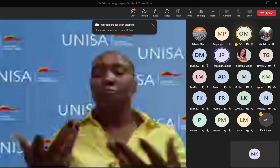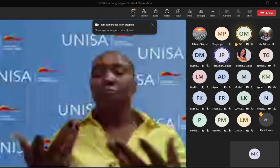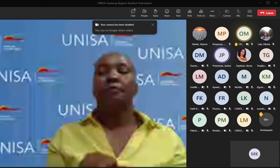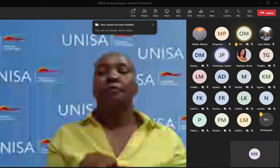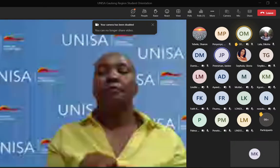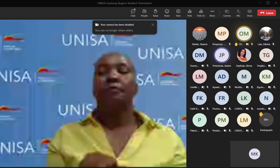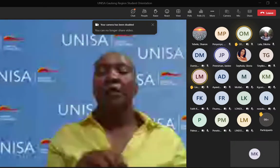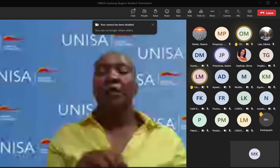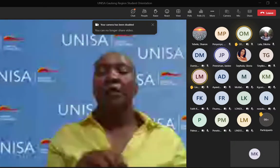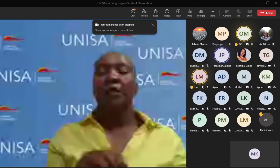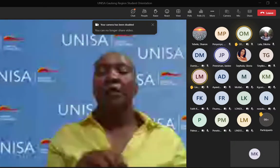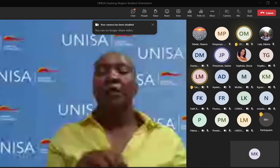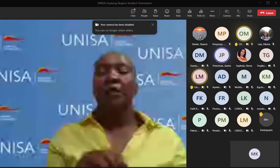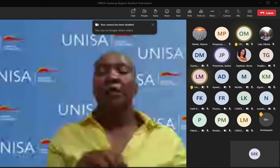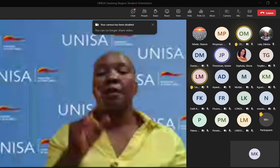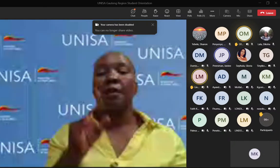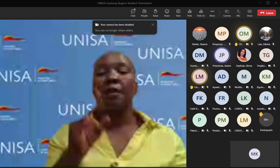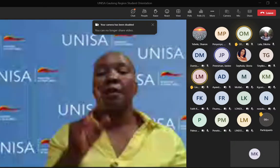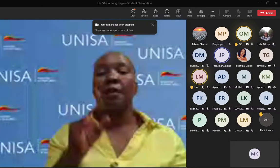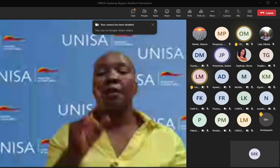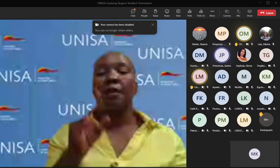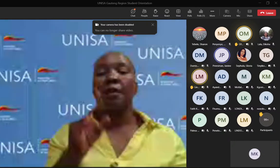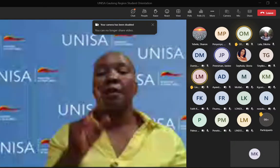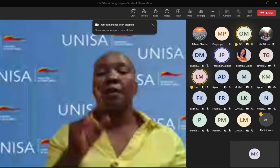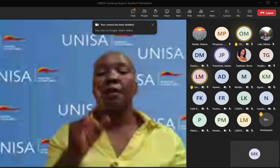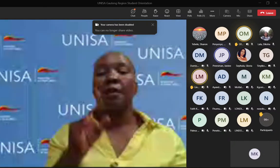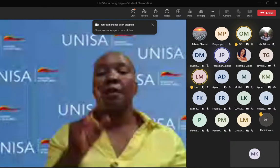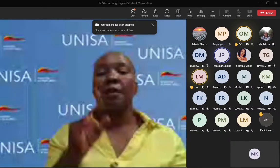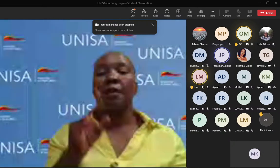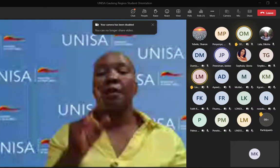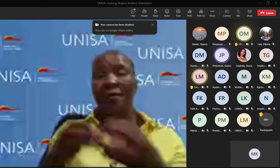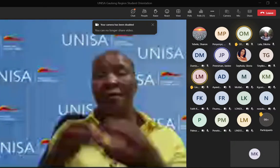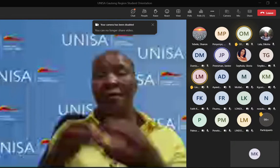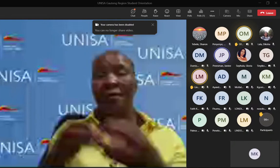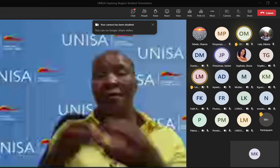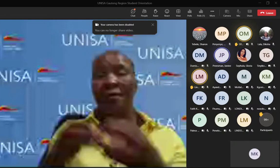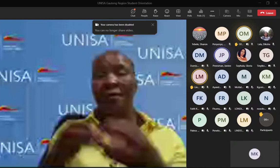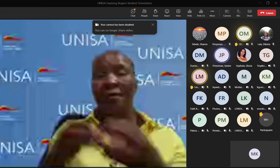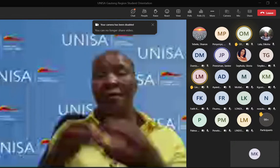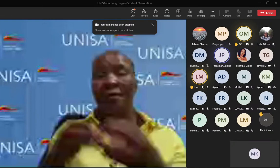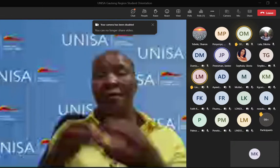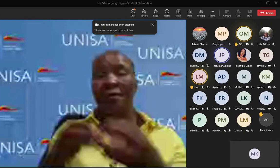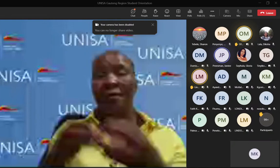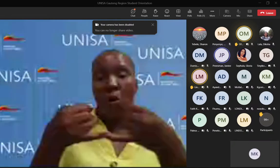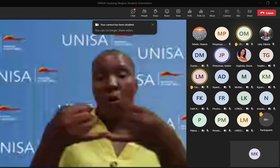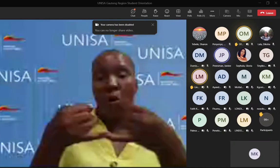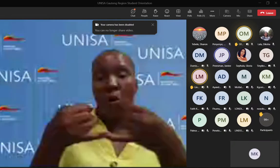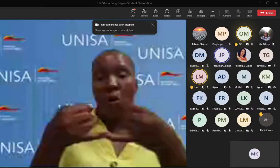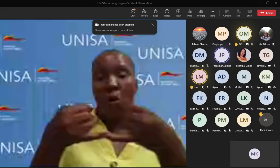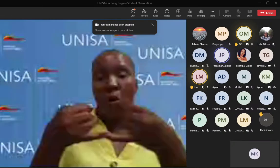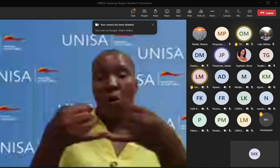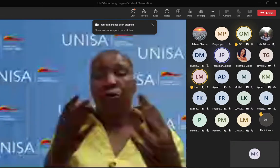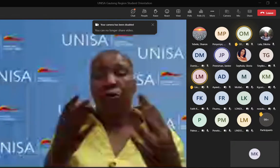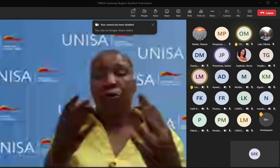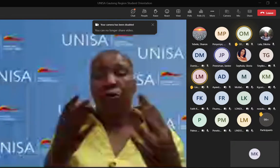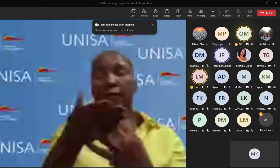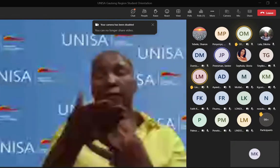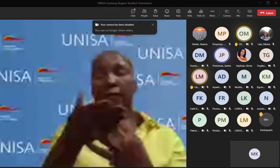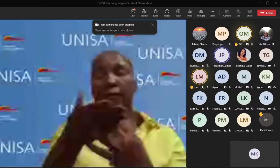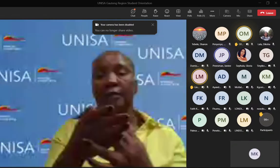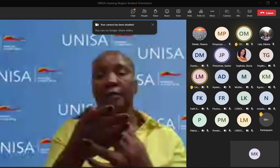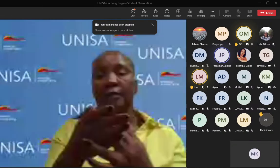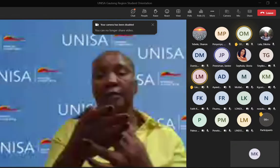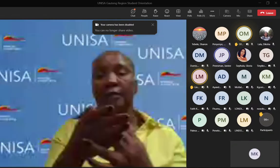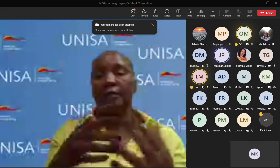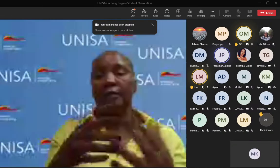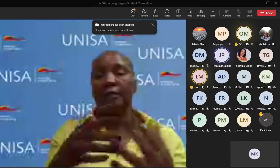that the Twitter used will also be in recording so she will be able to catch up she can then request to follow the recording so that she can catch up and she